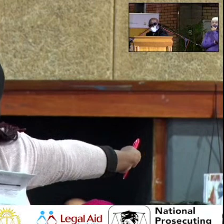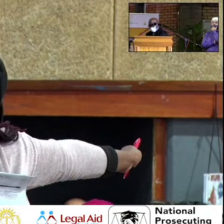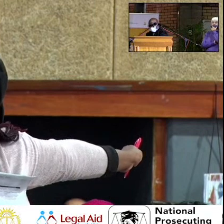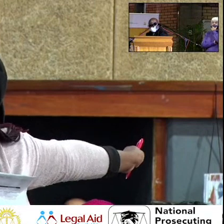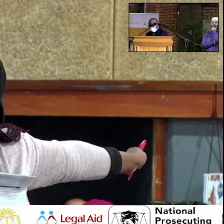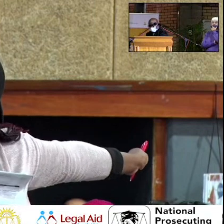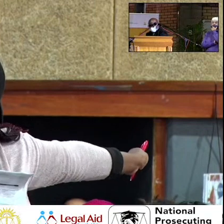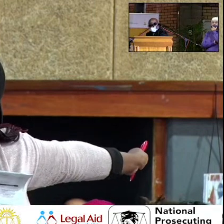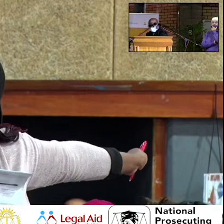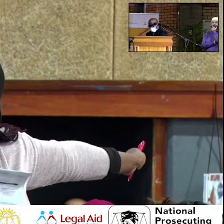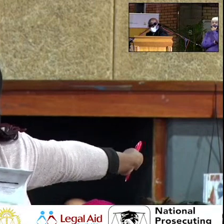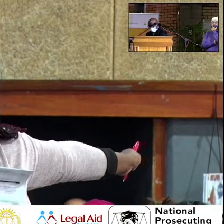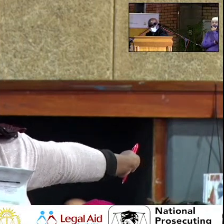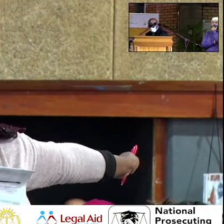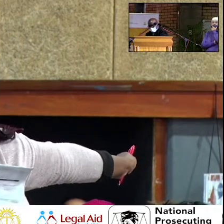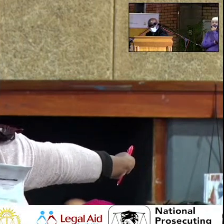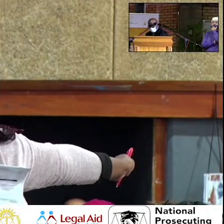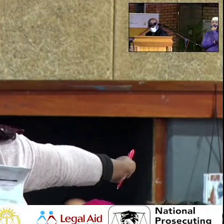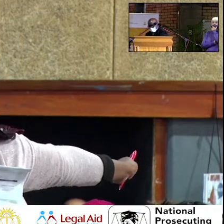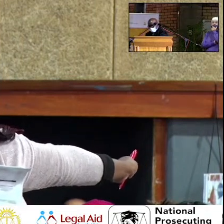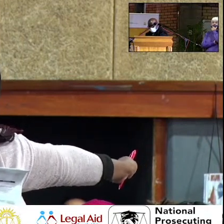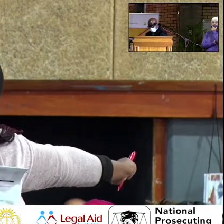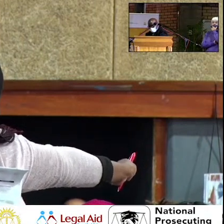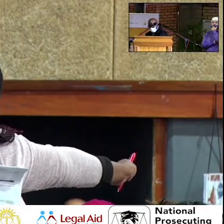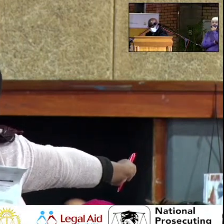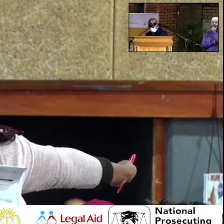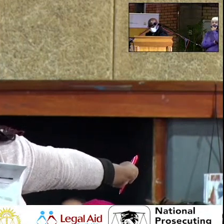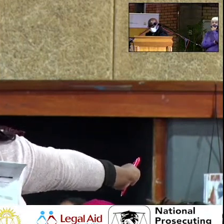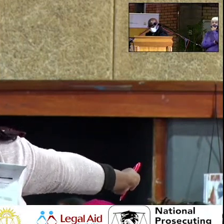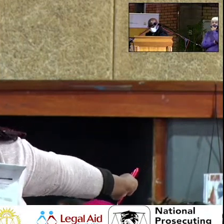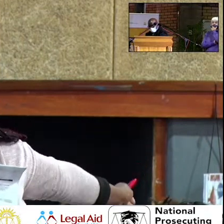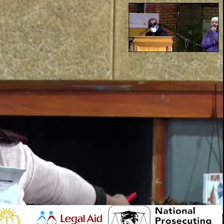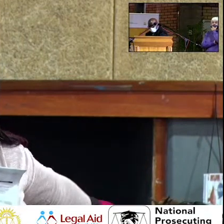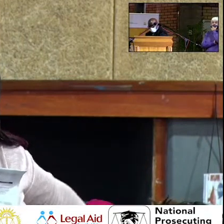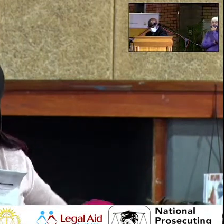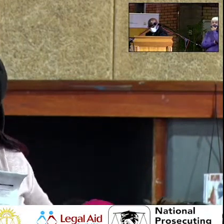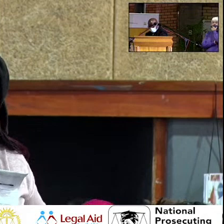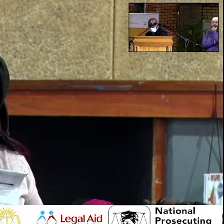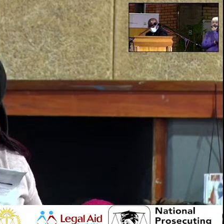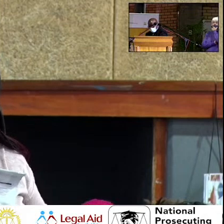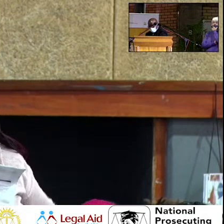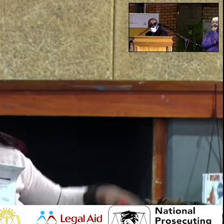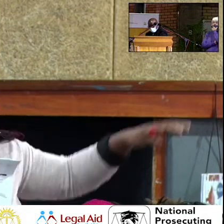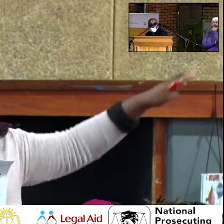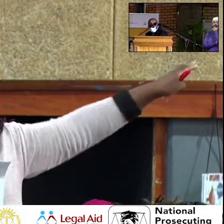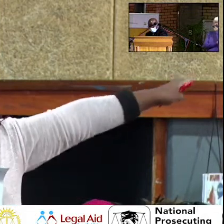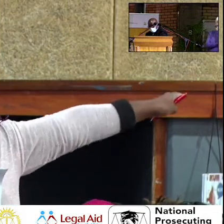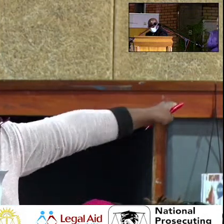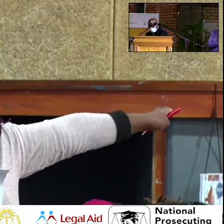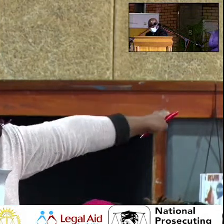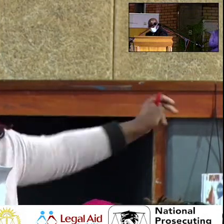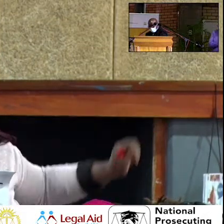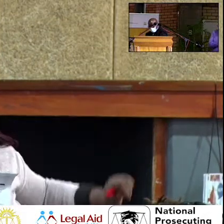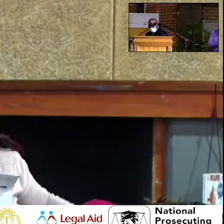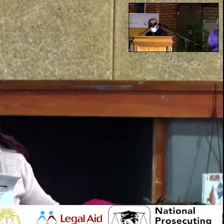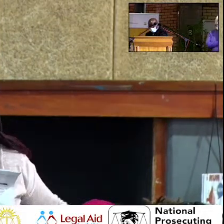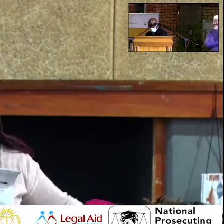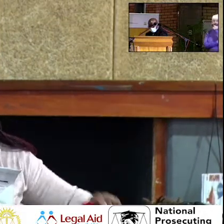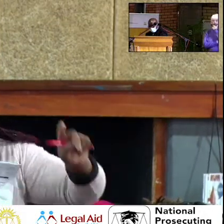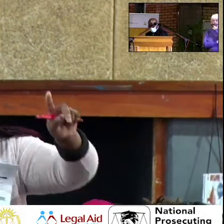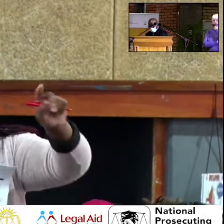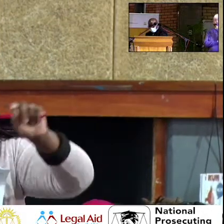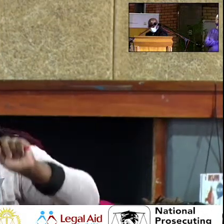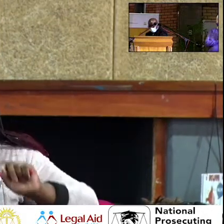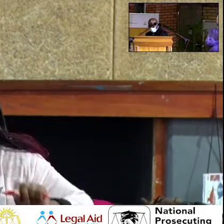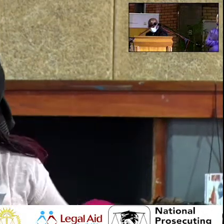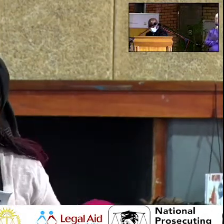past 7. Thina sitywishe at 4 o'clock. There is no shelter. I-parking ekhoyo apha esibhedlele